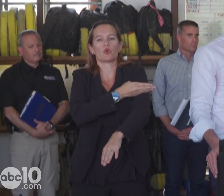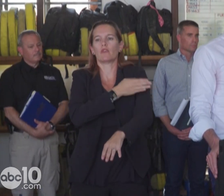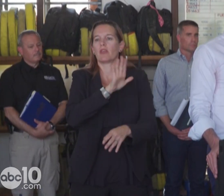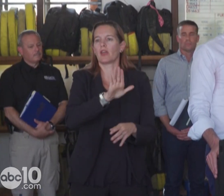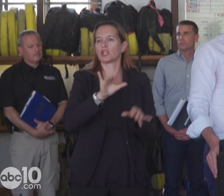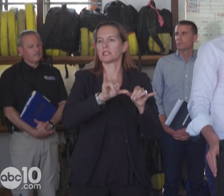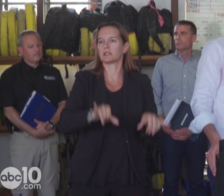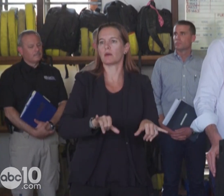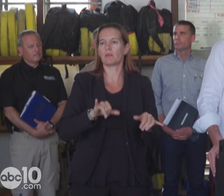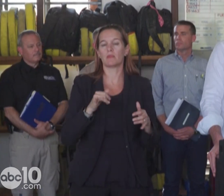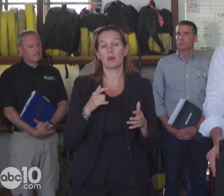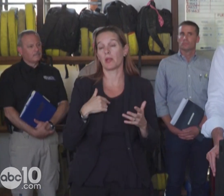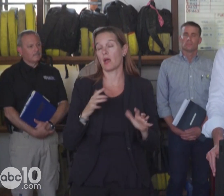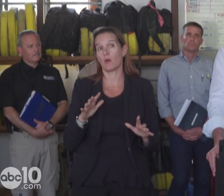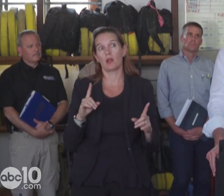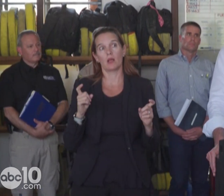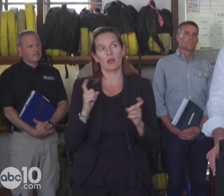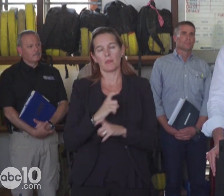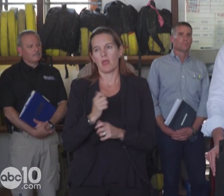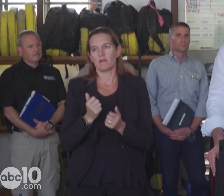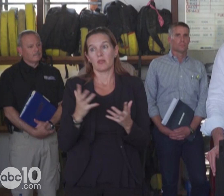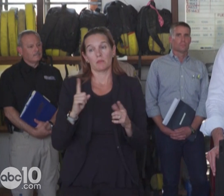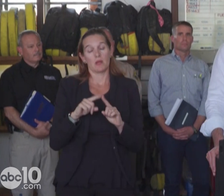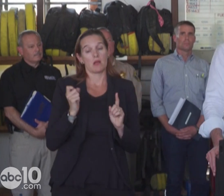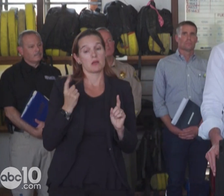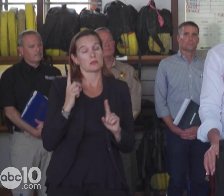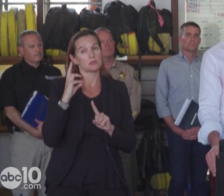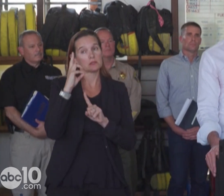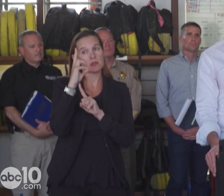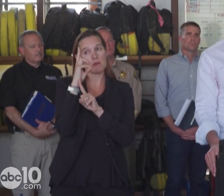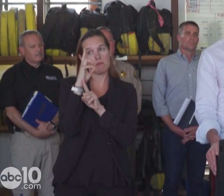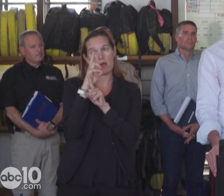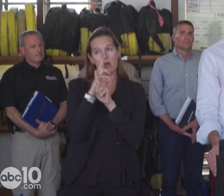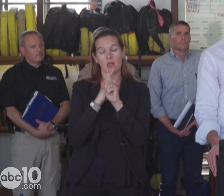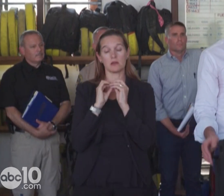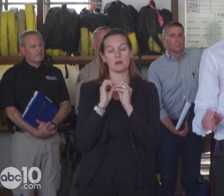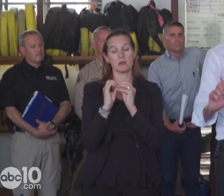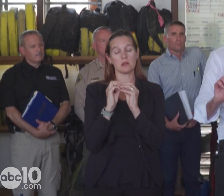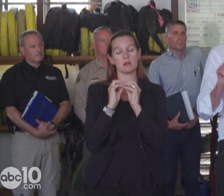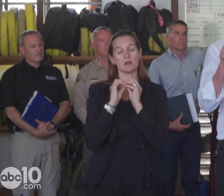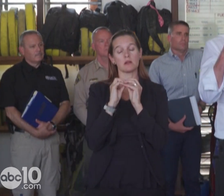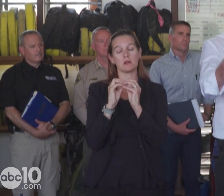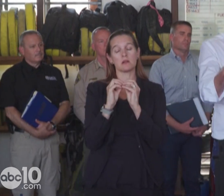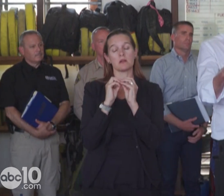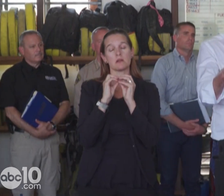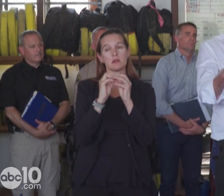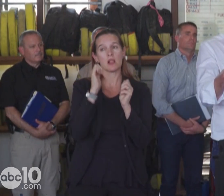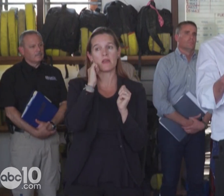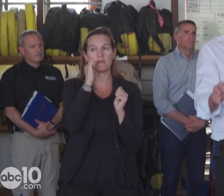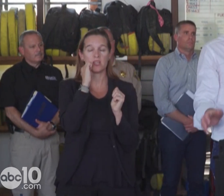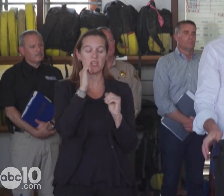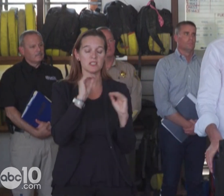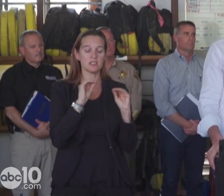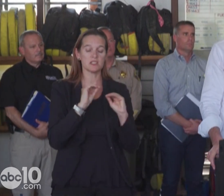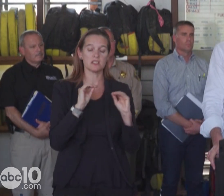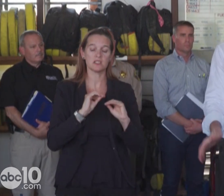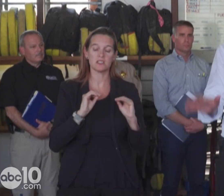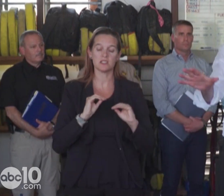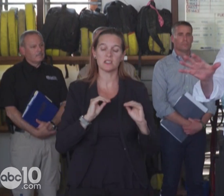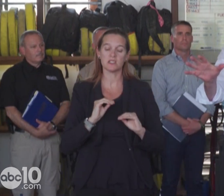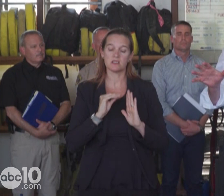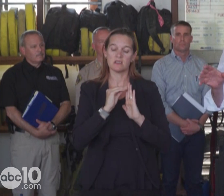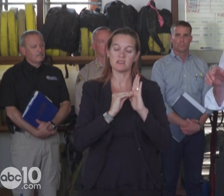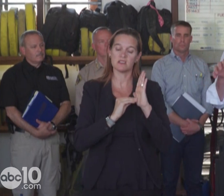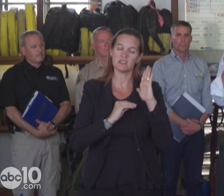this, but we spent 6 months on a daily basis working to put together that package, and I cannot